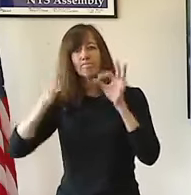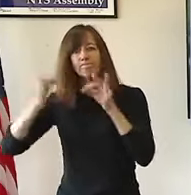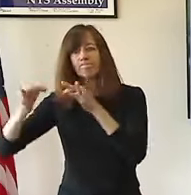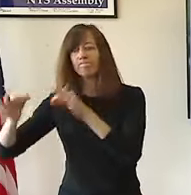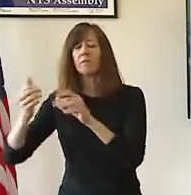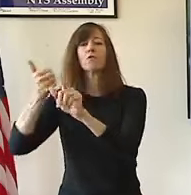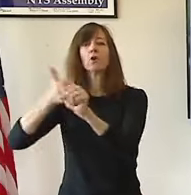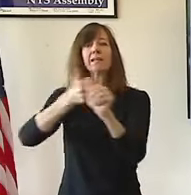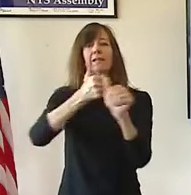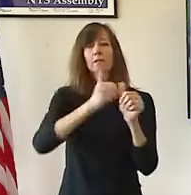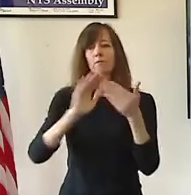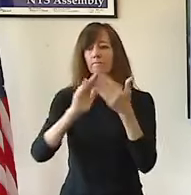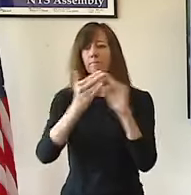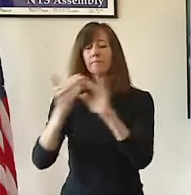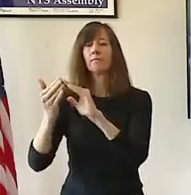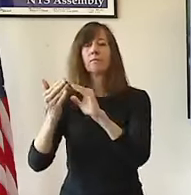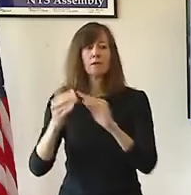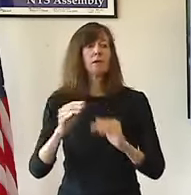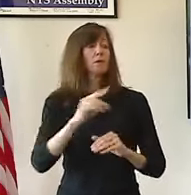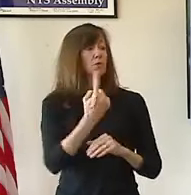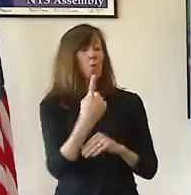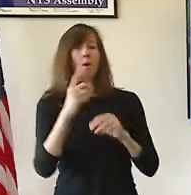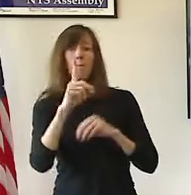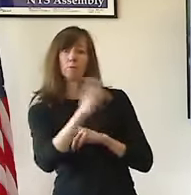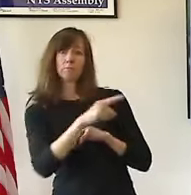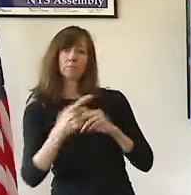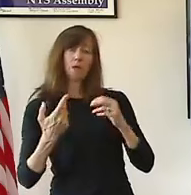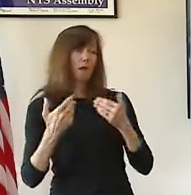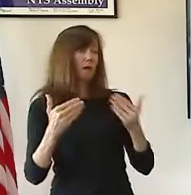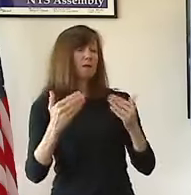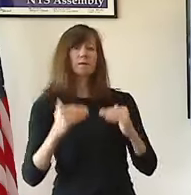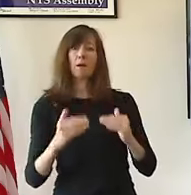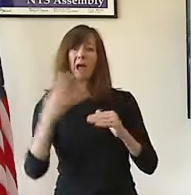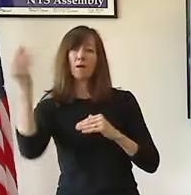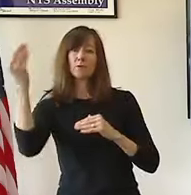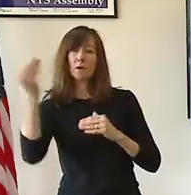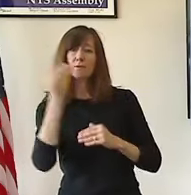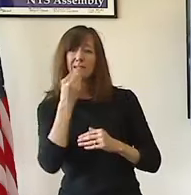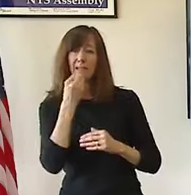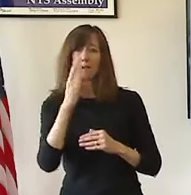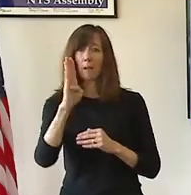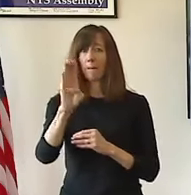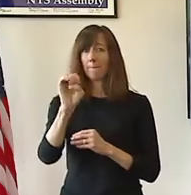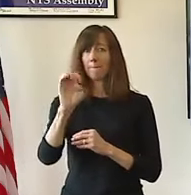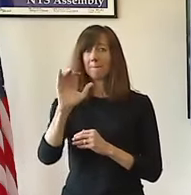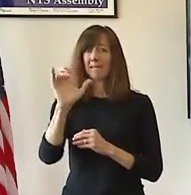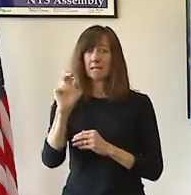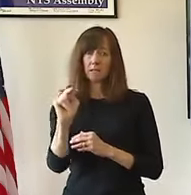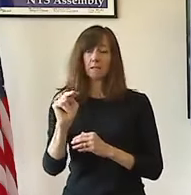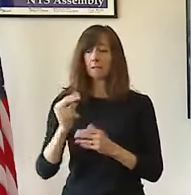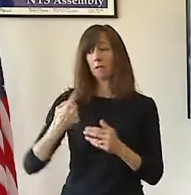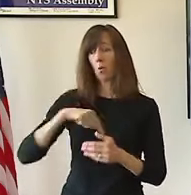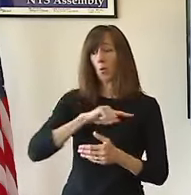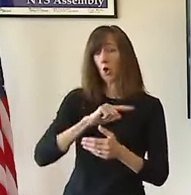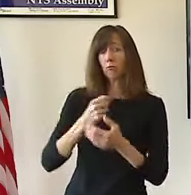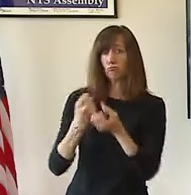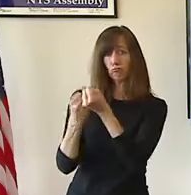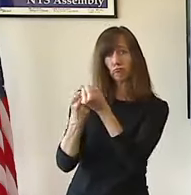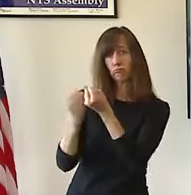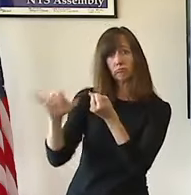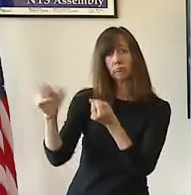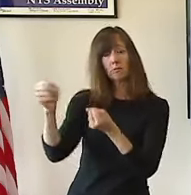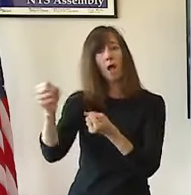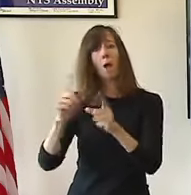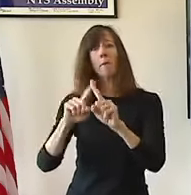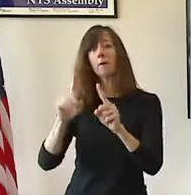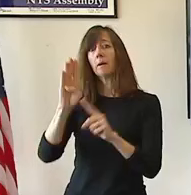in Beacon to make room for outdoor dining. We are willing to do that, but it is up to Beacon and the leadership in Beacon. So if they decide that there's a